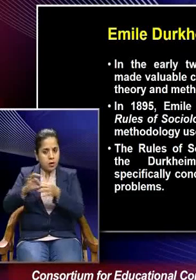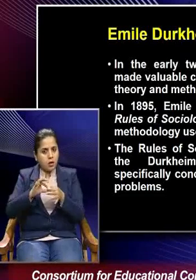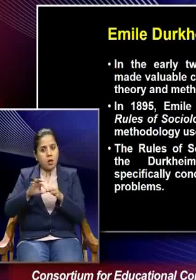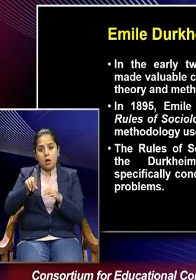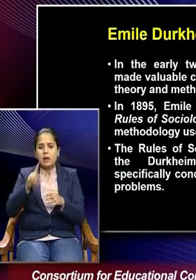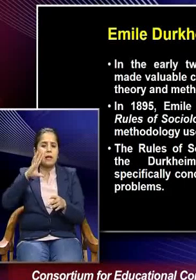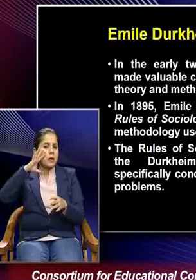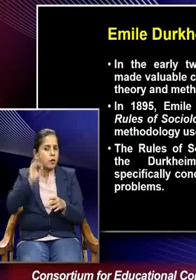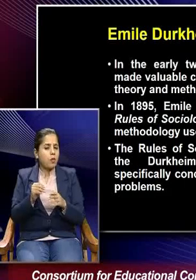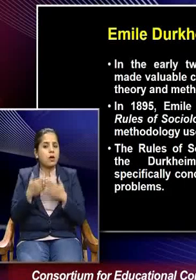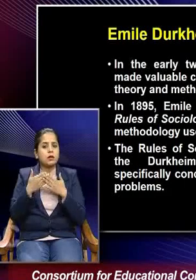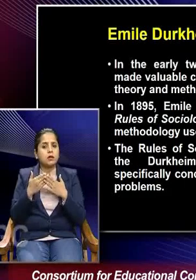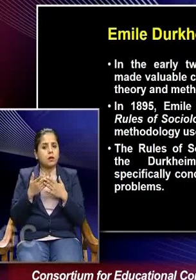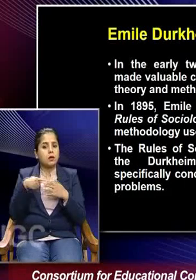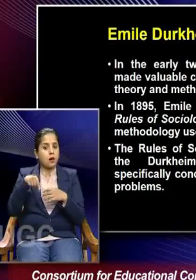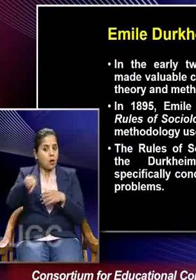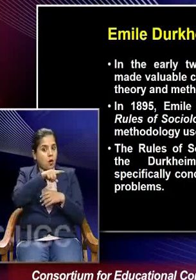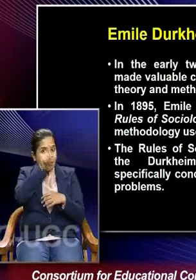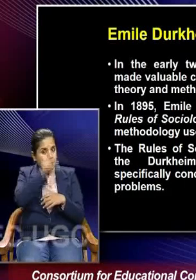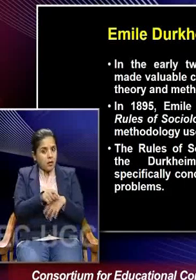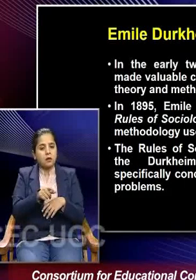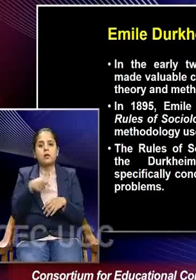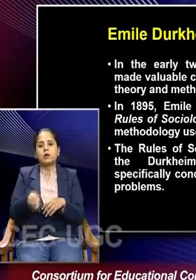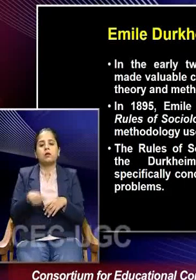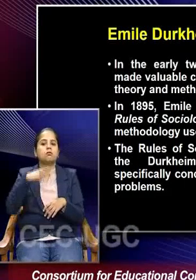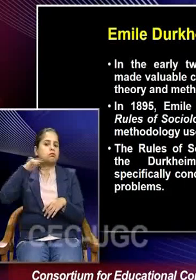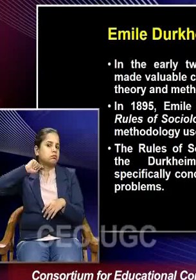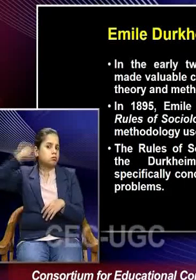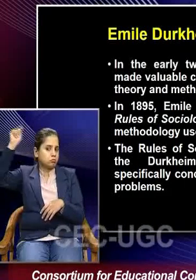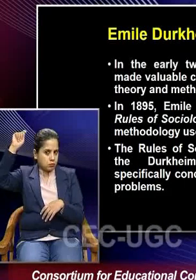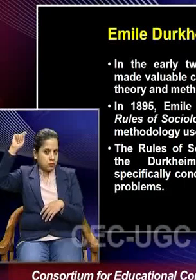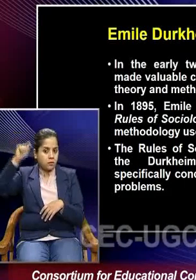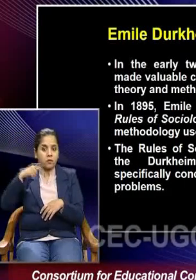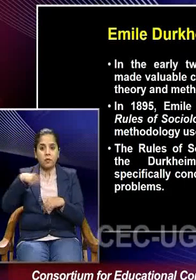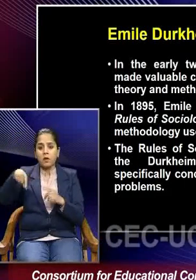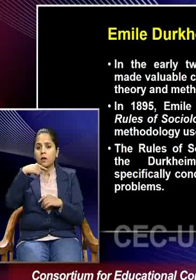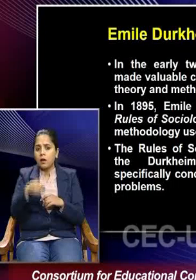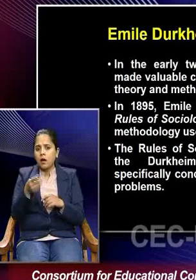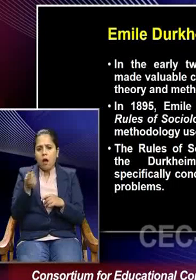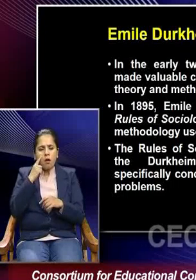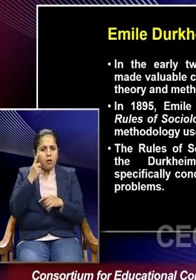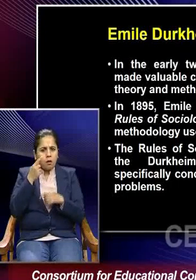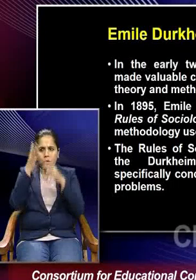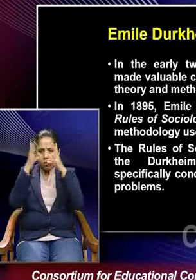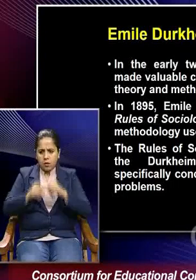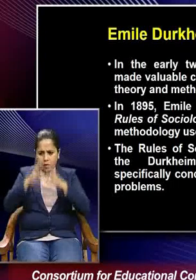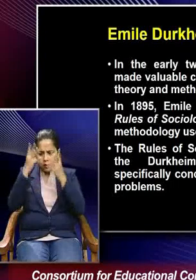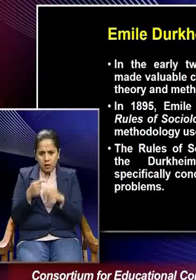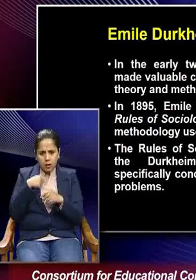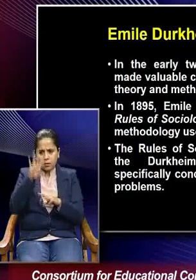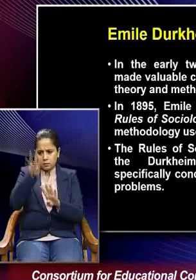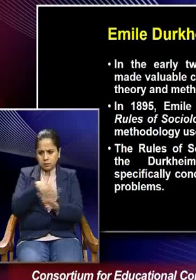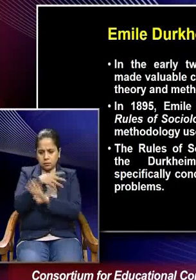most important study by Emile Durkheim is suicide, where he applies statistics to understand the nature